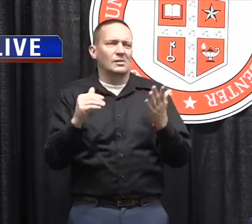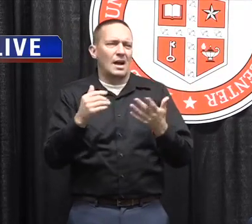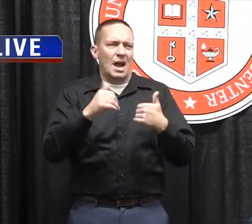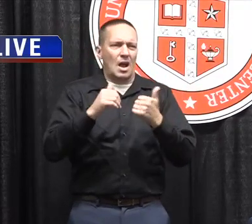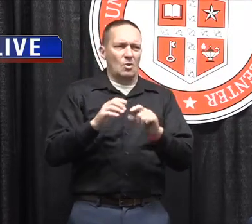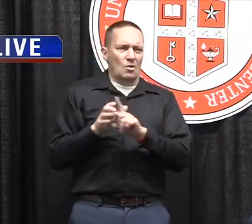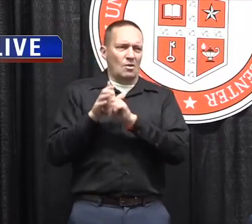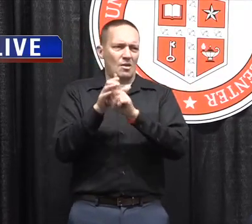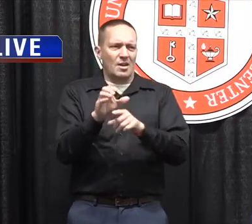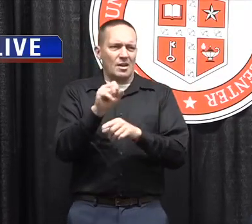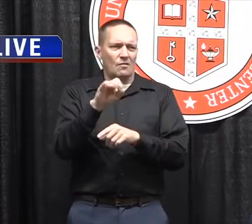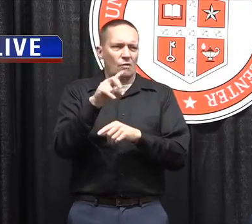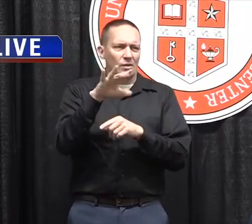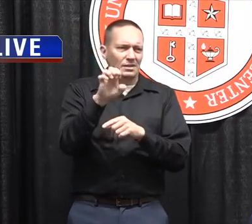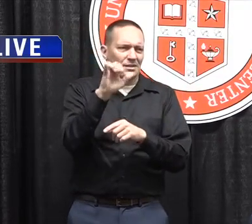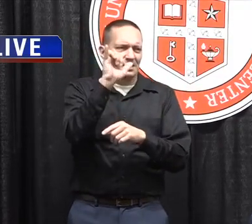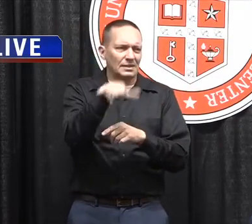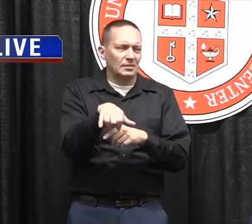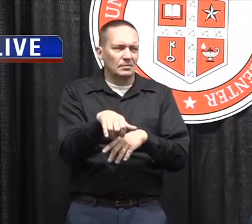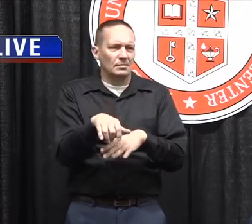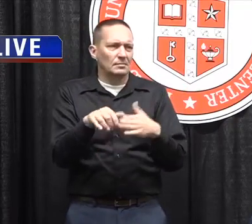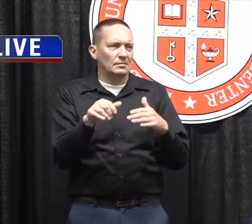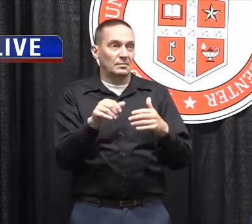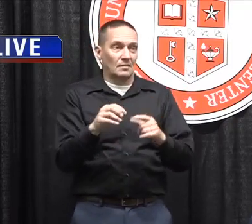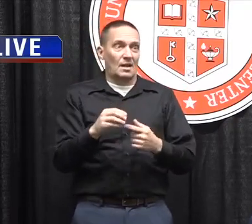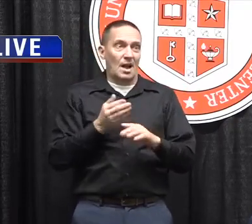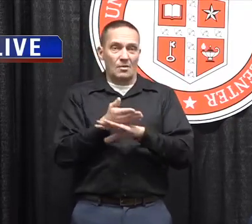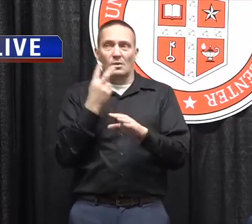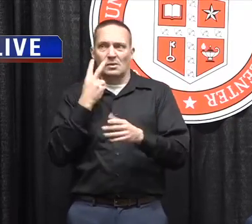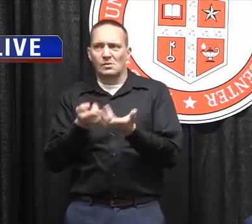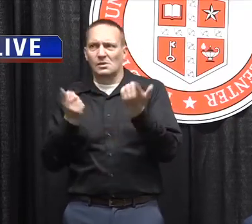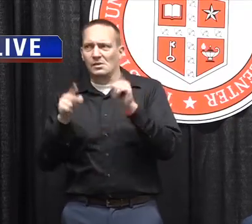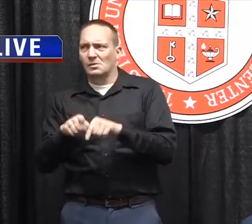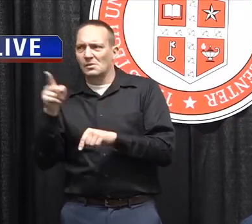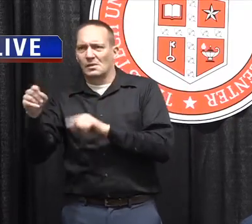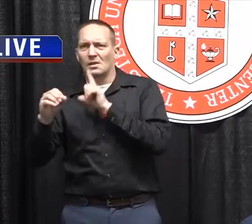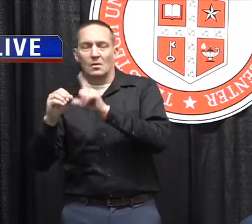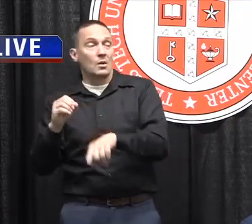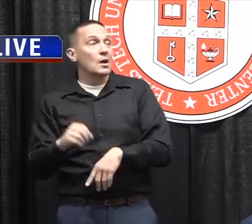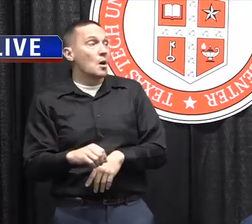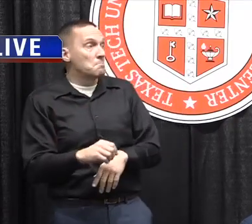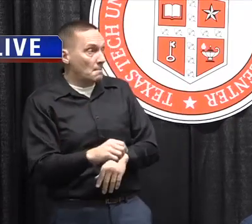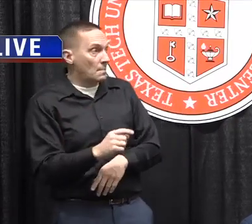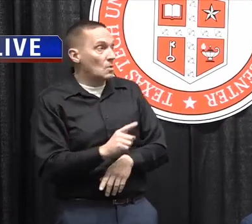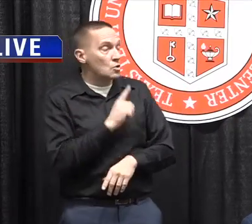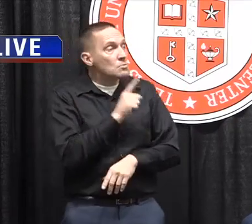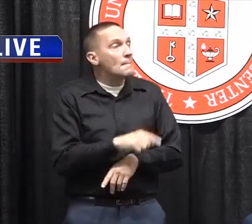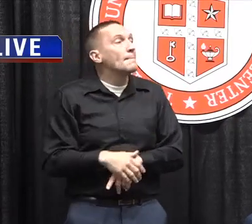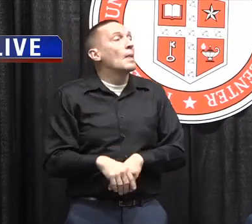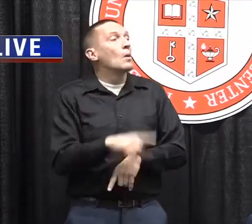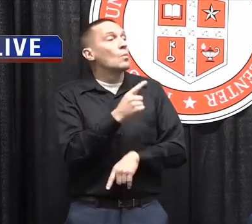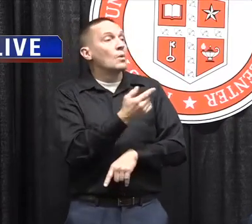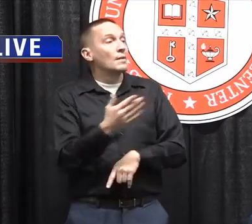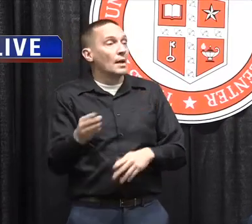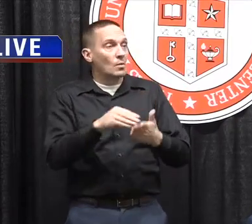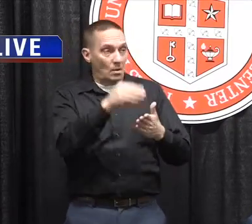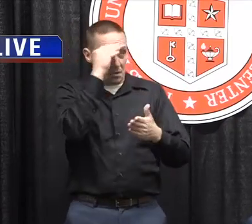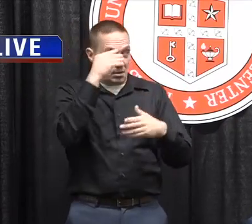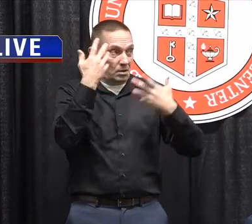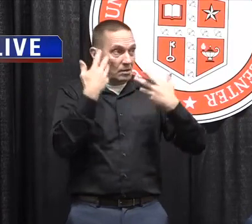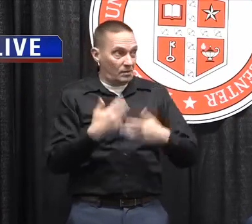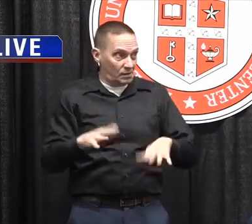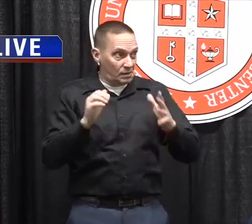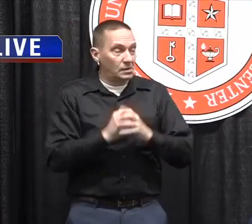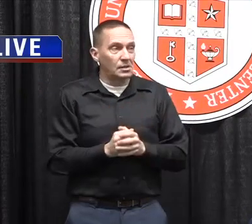El Paso? Sure. So one thing that we've learned as we've worked our way through the response to COVID-19, and that is we don't have to have